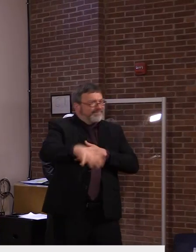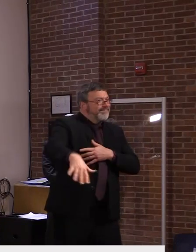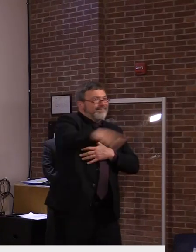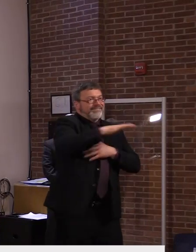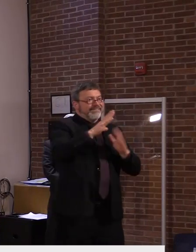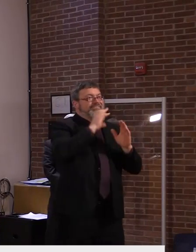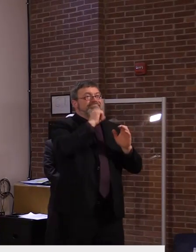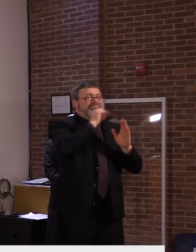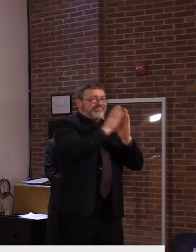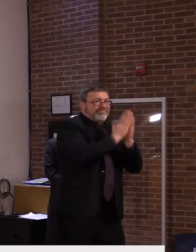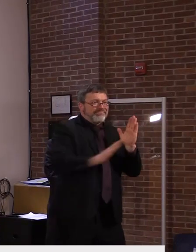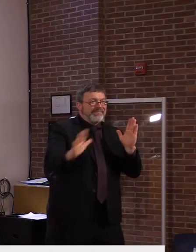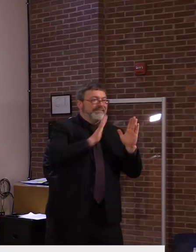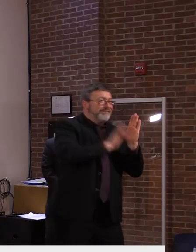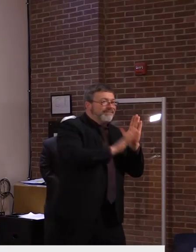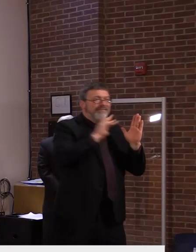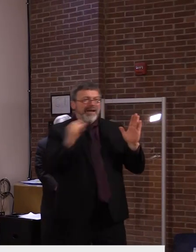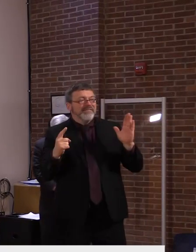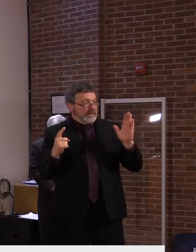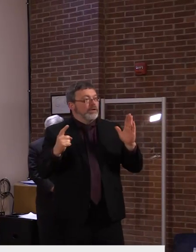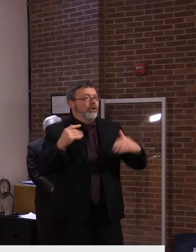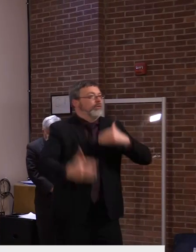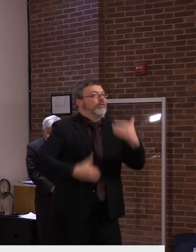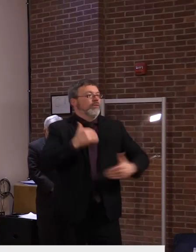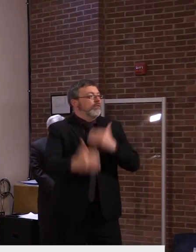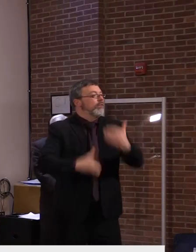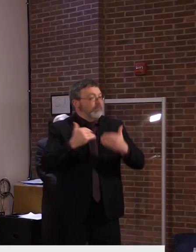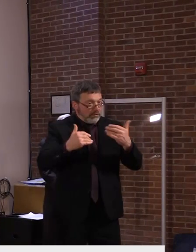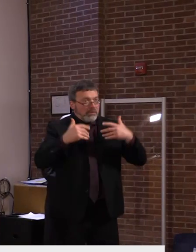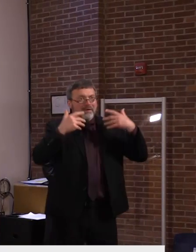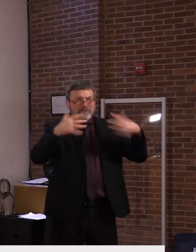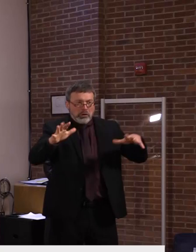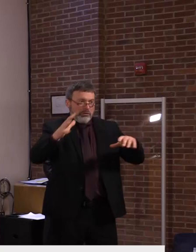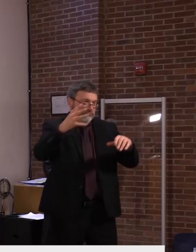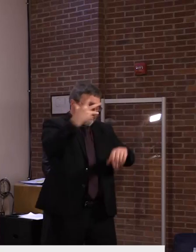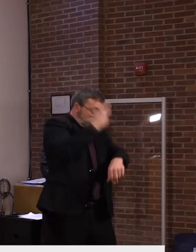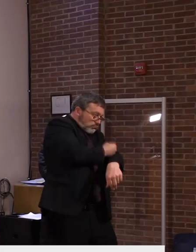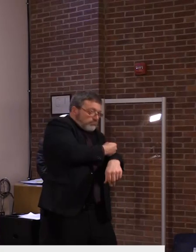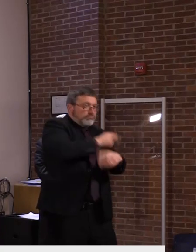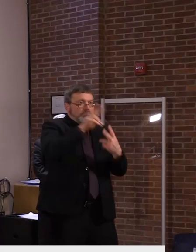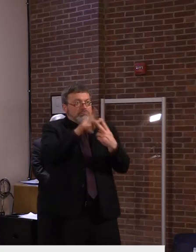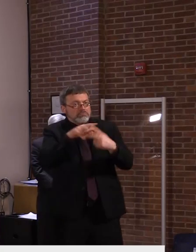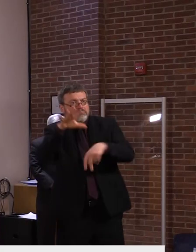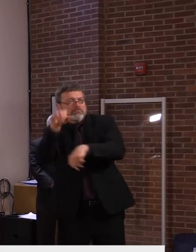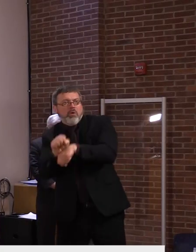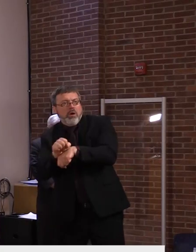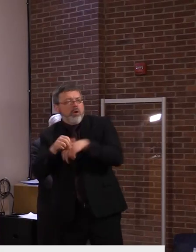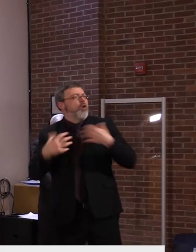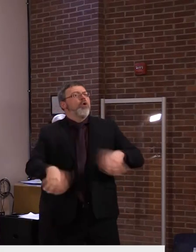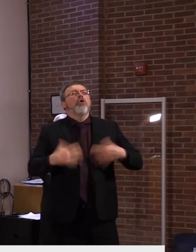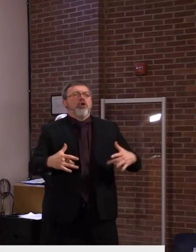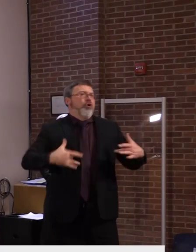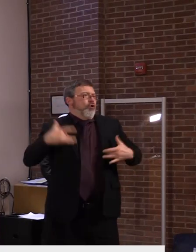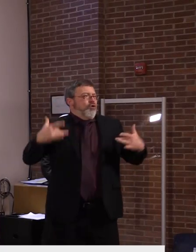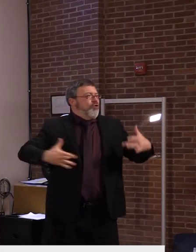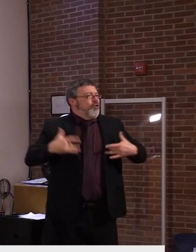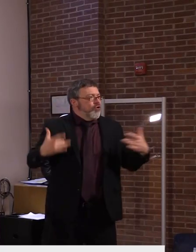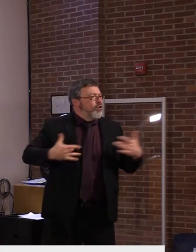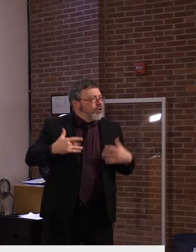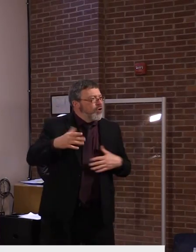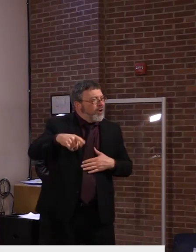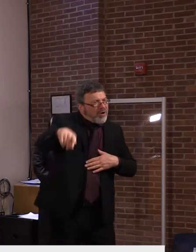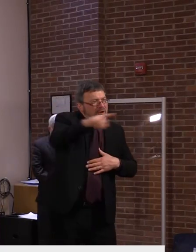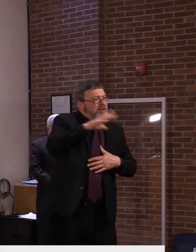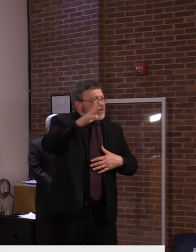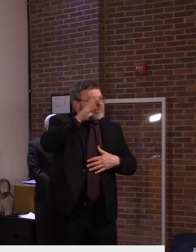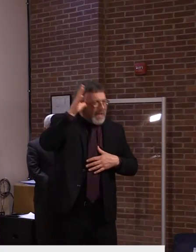had or are signed up for their vaccine. I hope that parents and caregivers who have not yet made an appointment